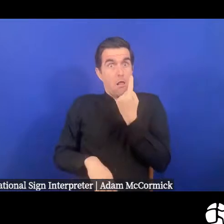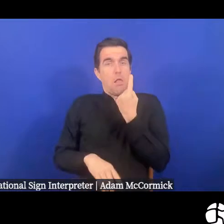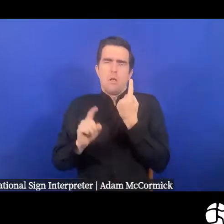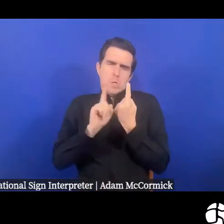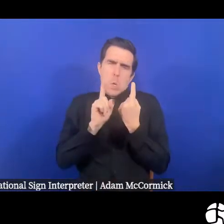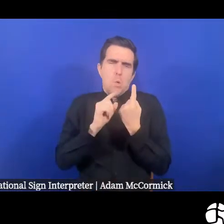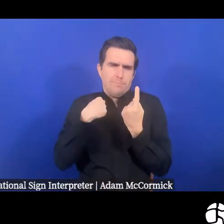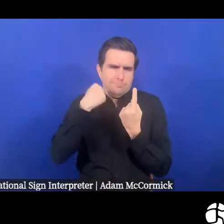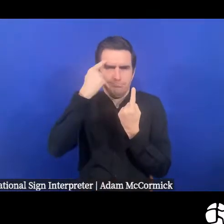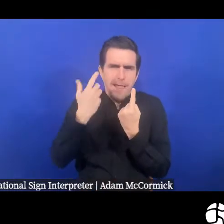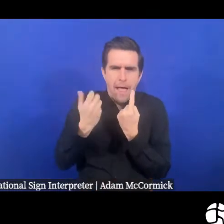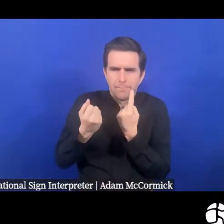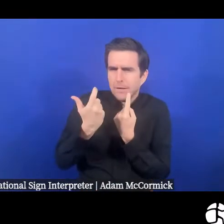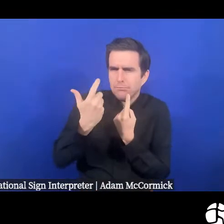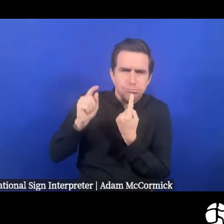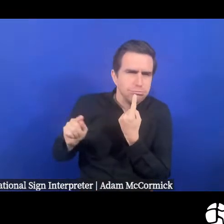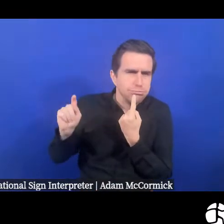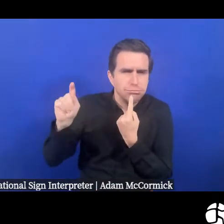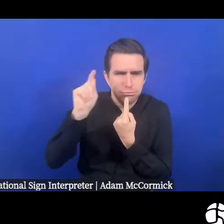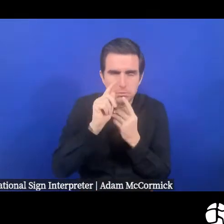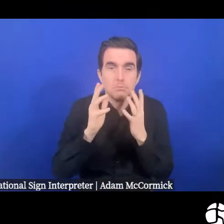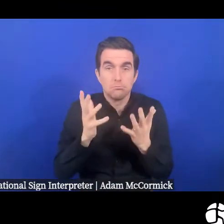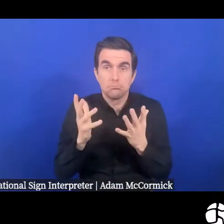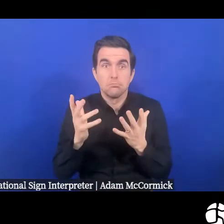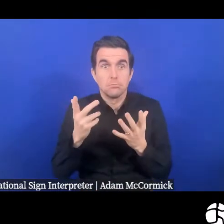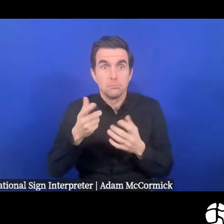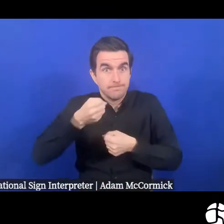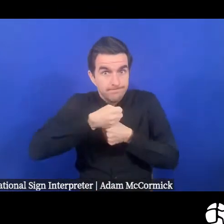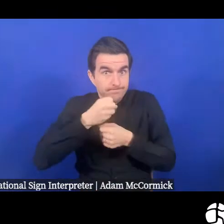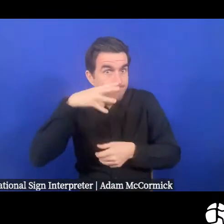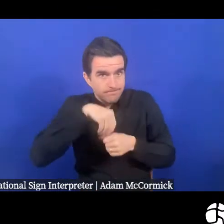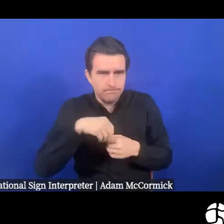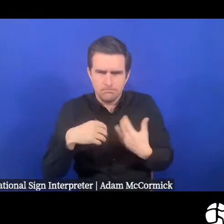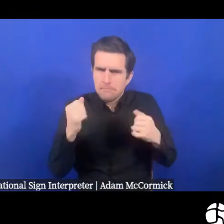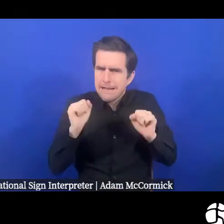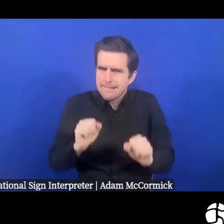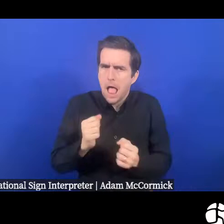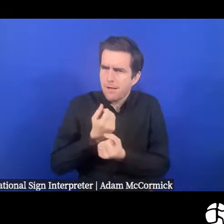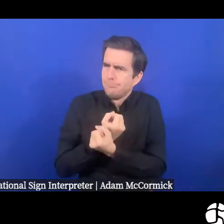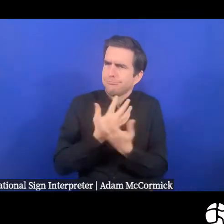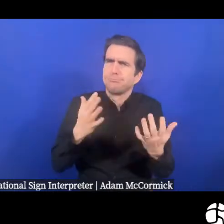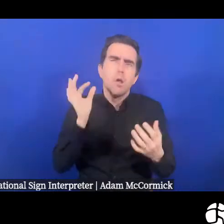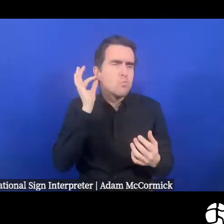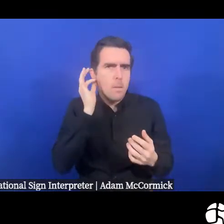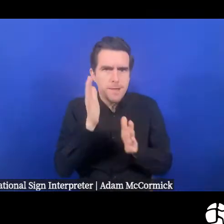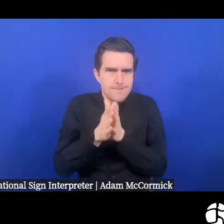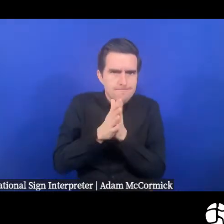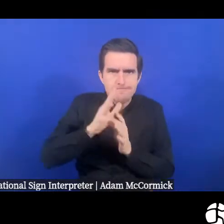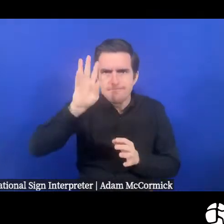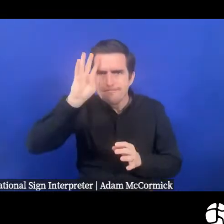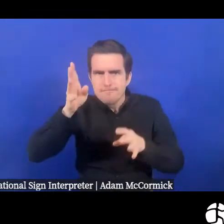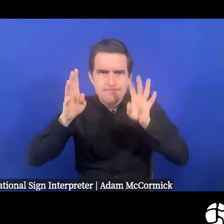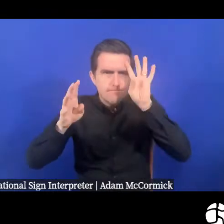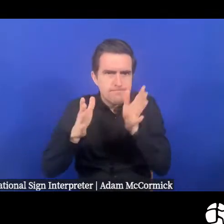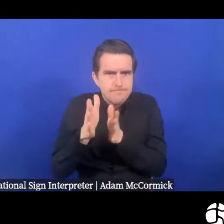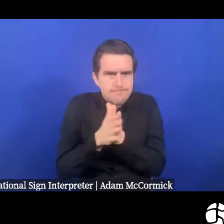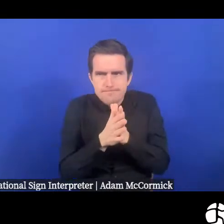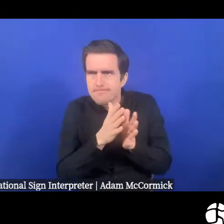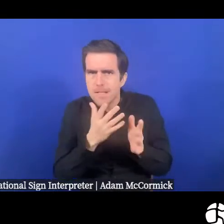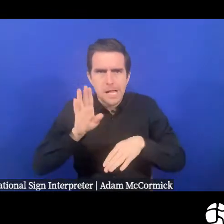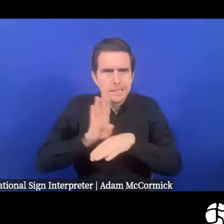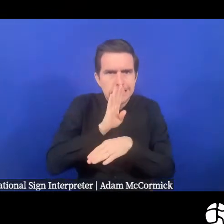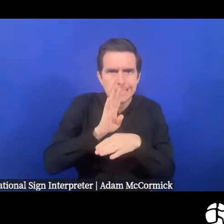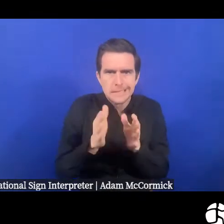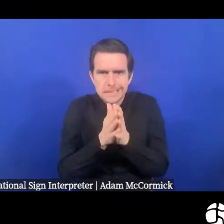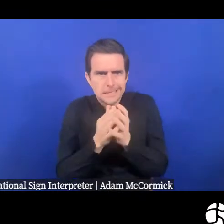rural sector for tourism too, and not only for accommodation agencies. They are already, and they're doing a